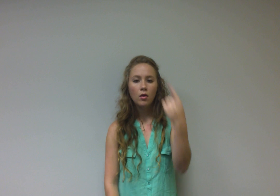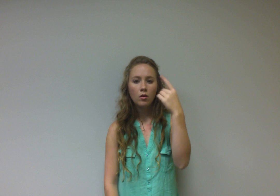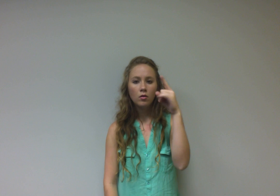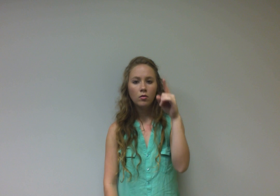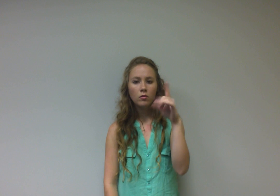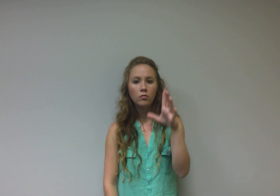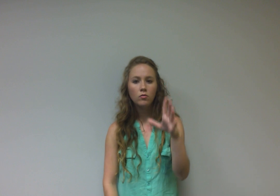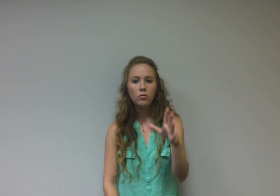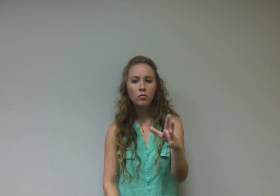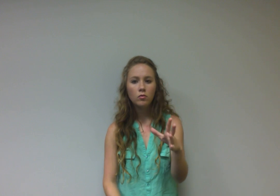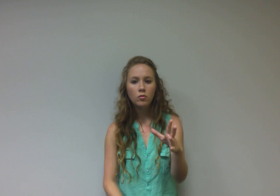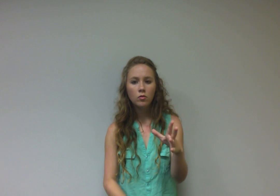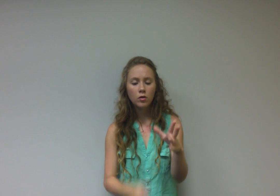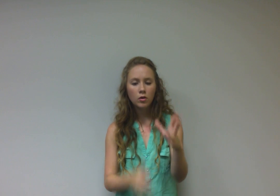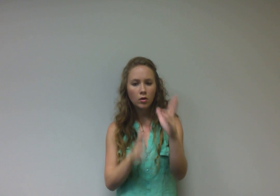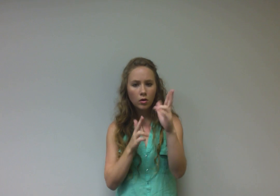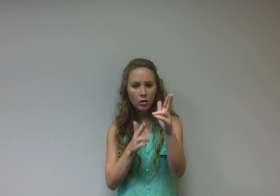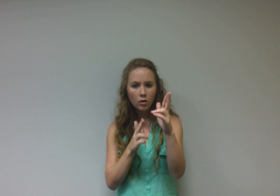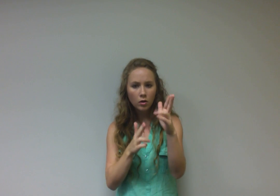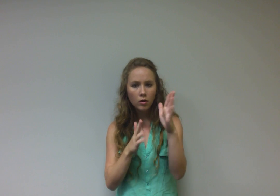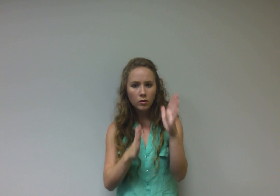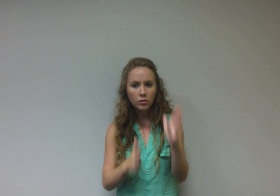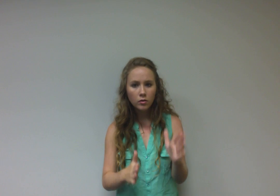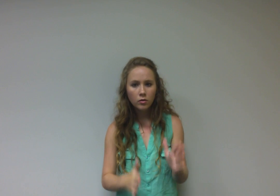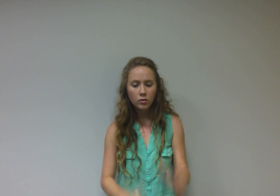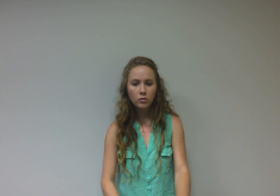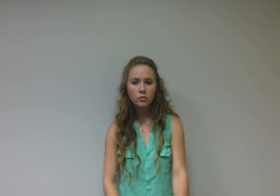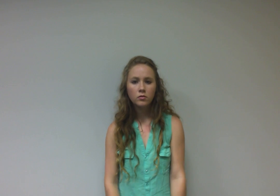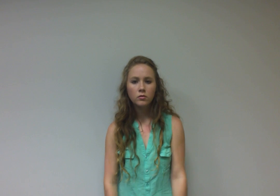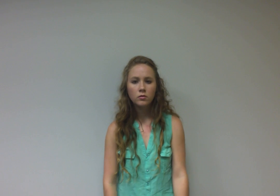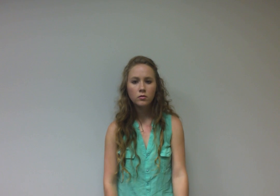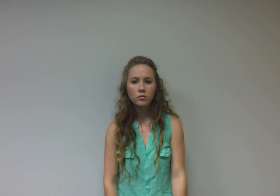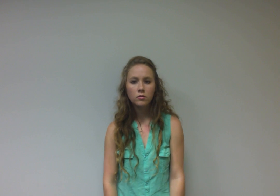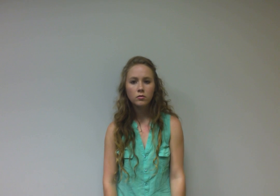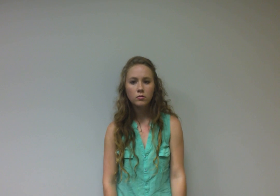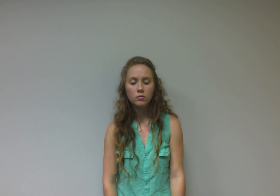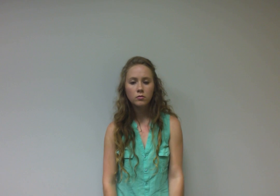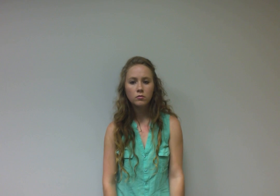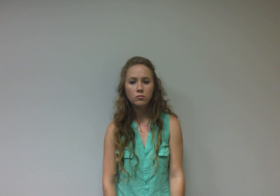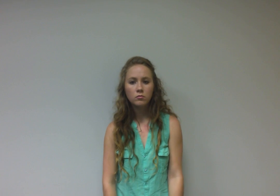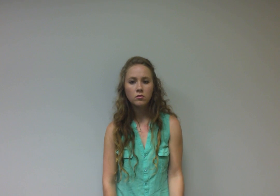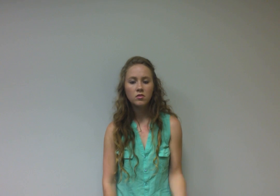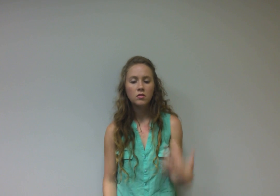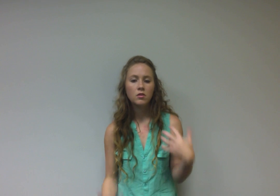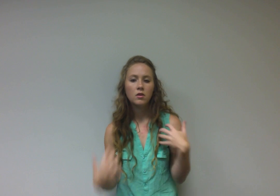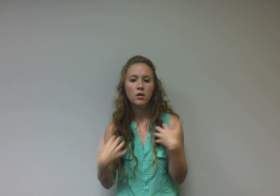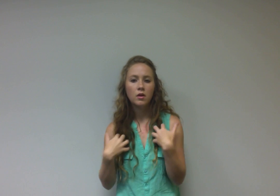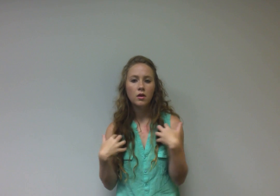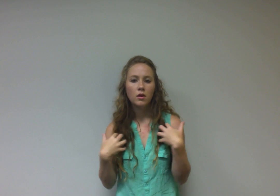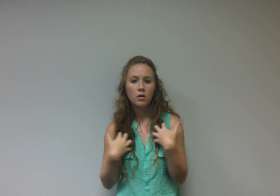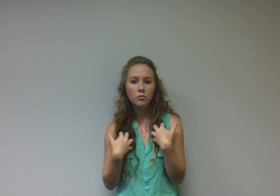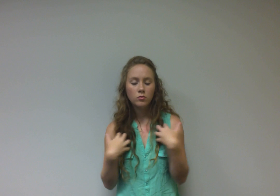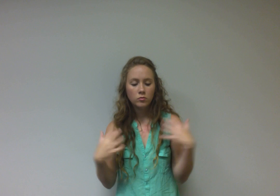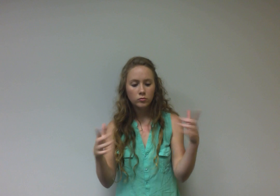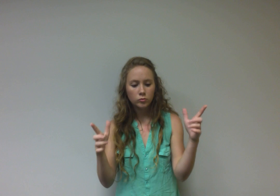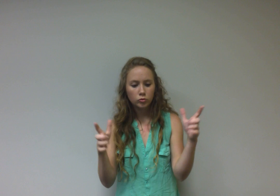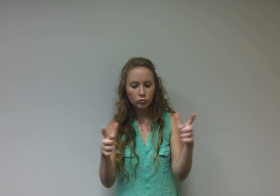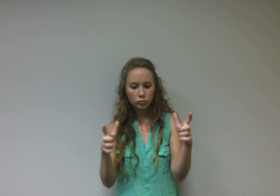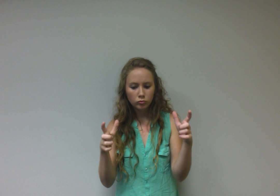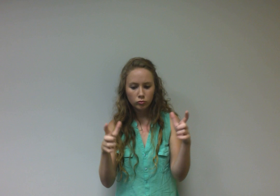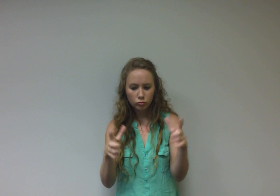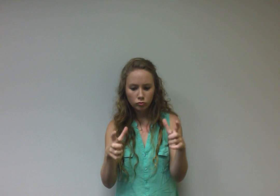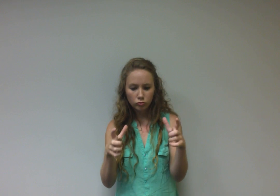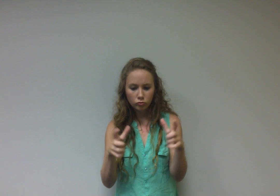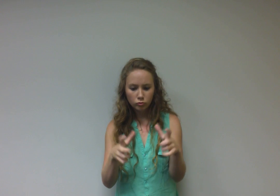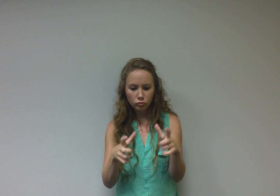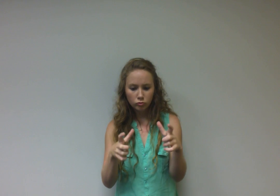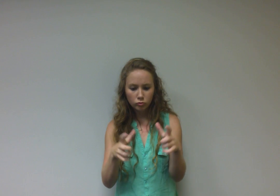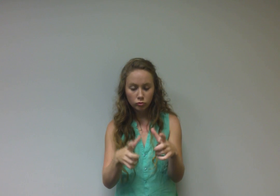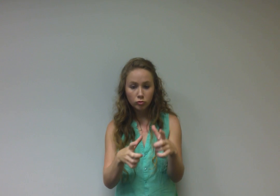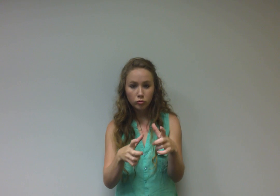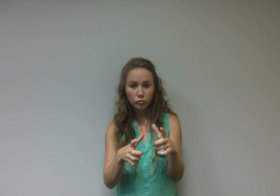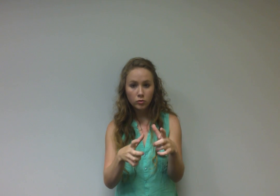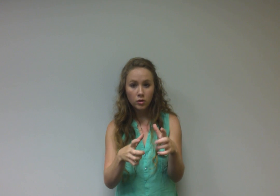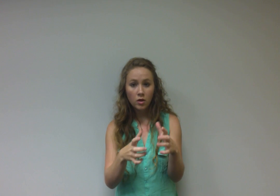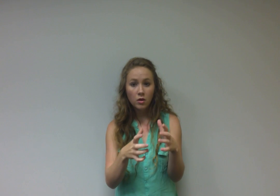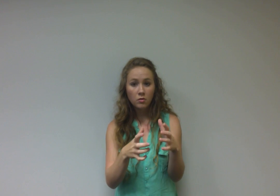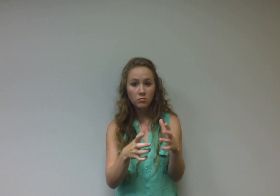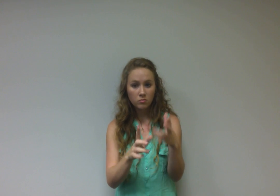Hunted almost to extinction, they're now protected, and their numbers are increasing. There are reserves on both sides of the mountain